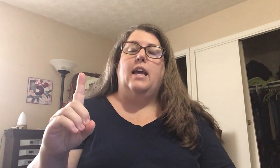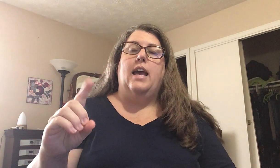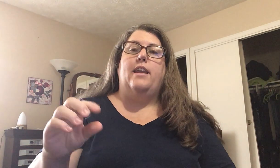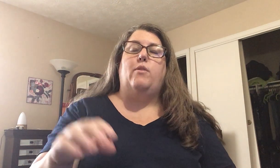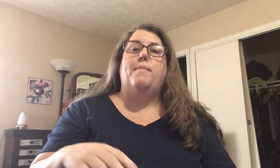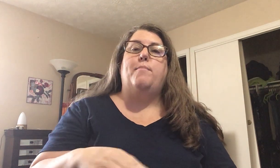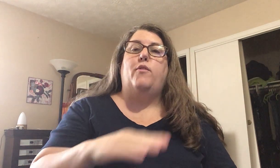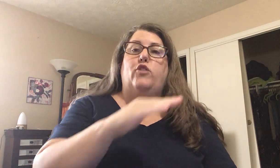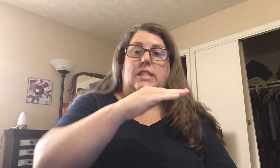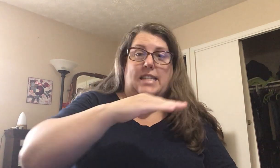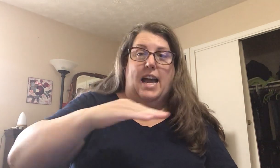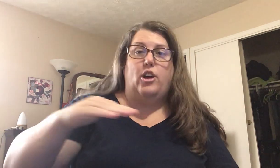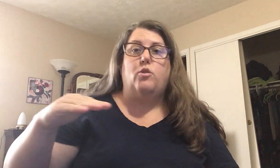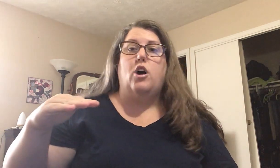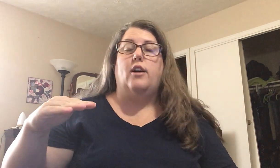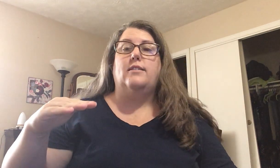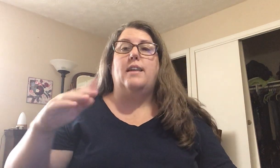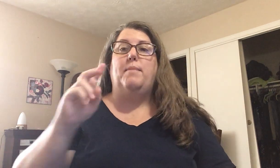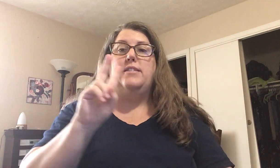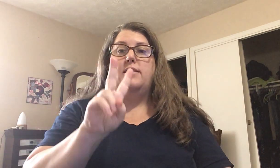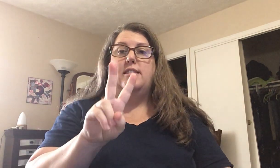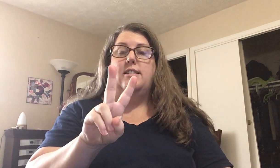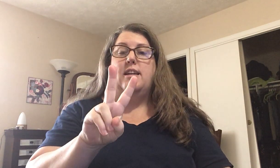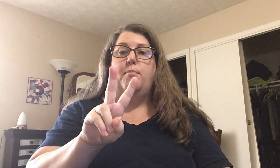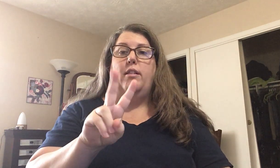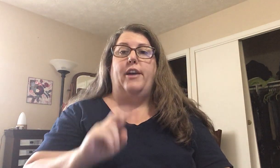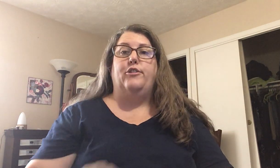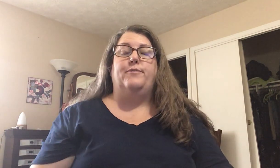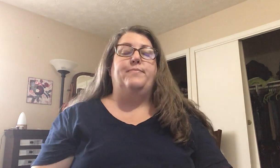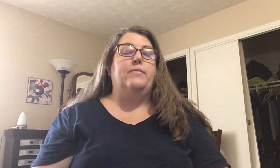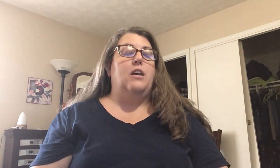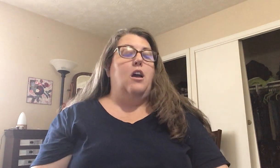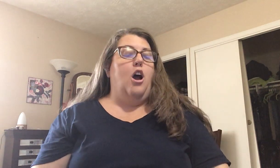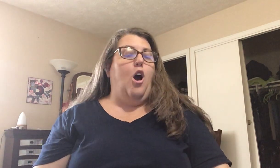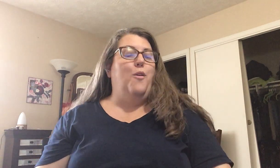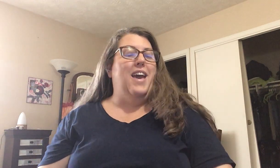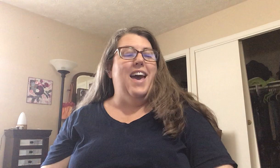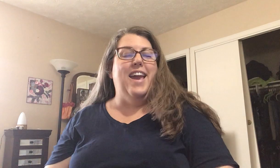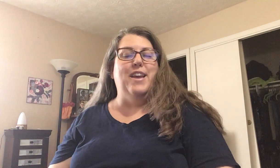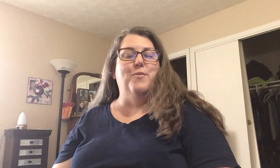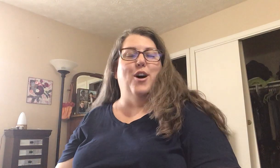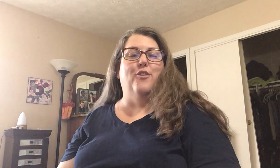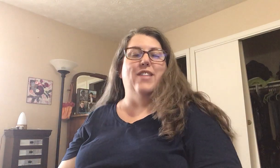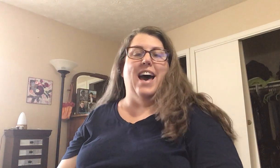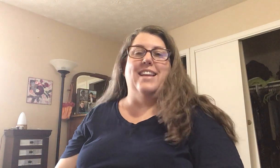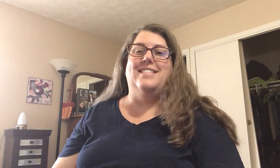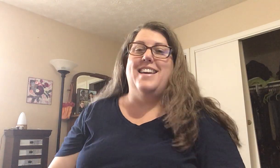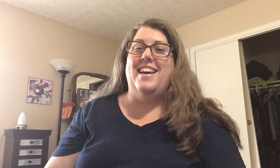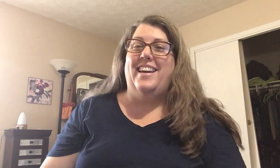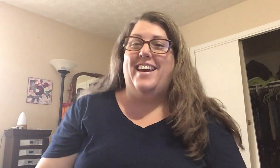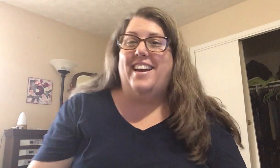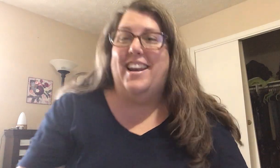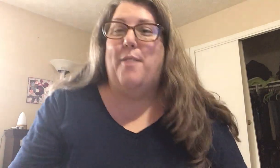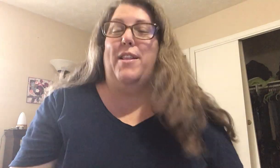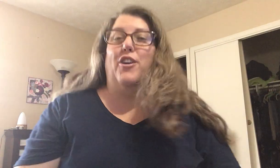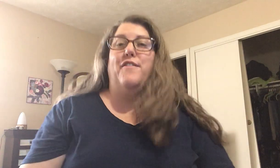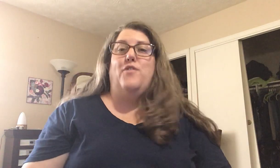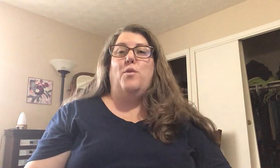Now remember, if we slide across, that means the double letter. Okay, well, that is it, and I'll be looking forward